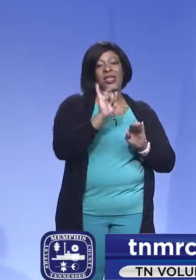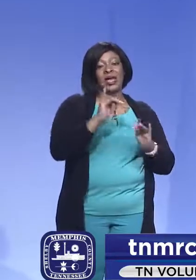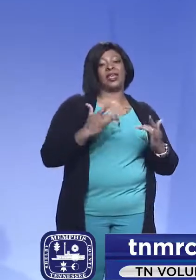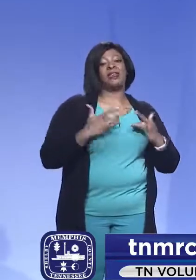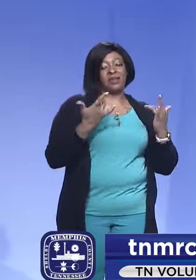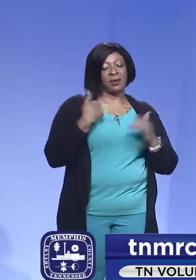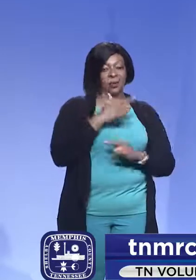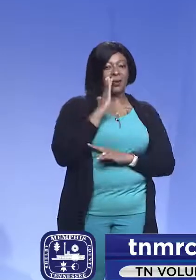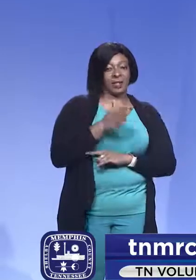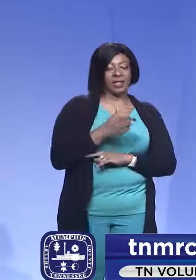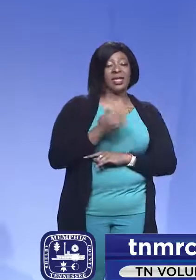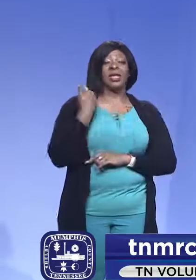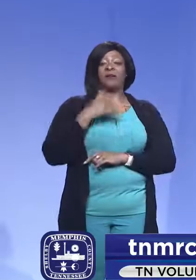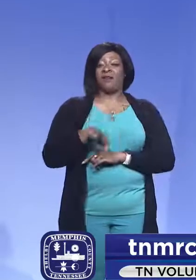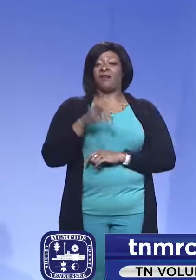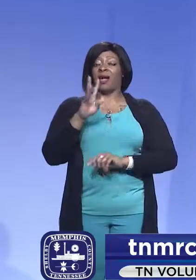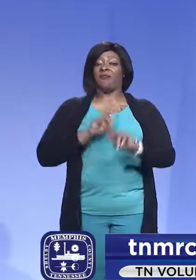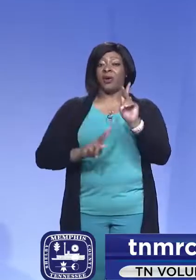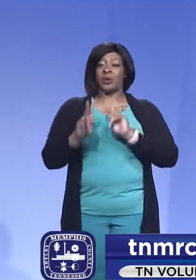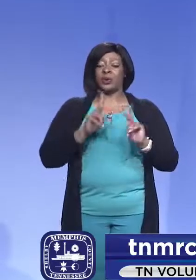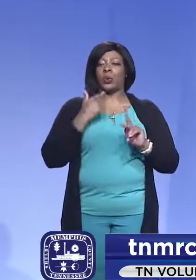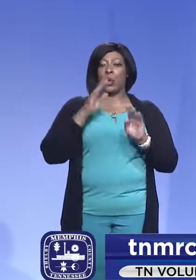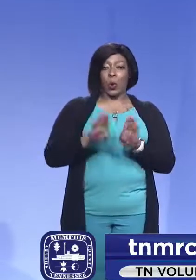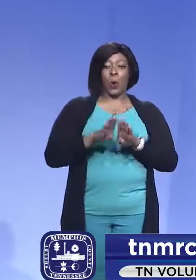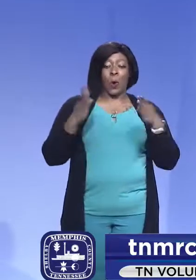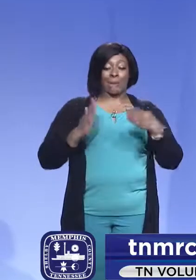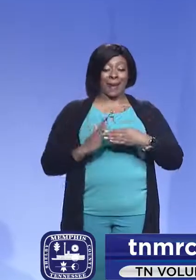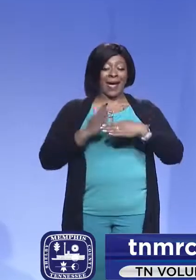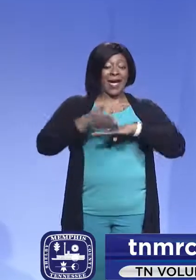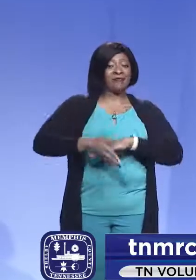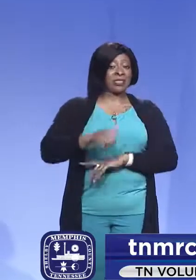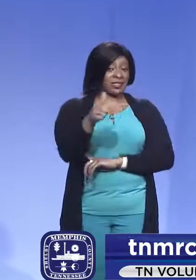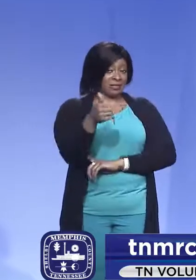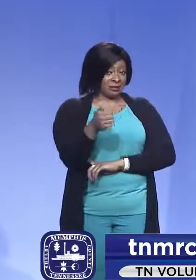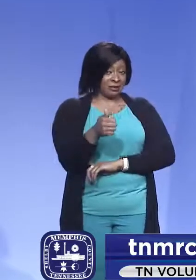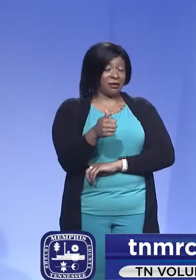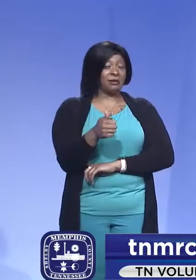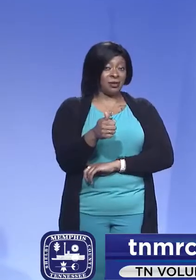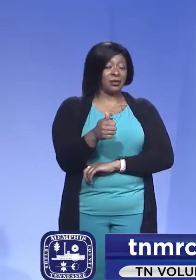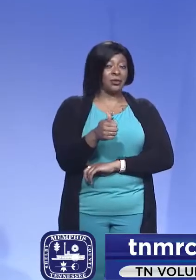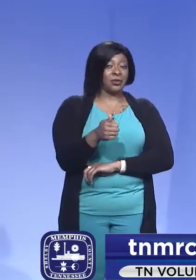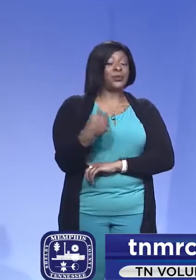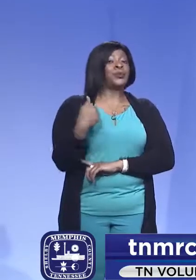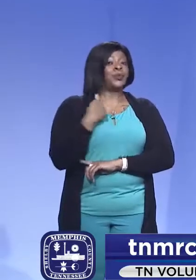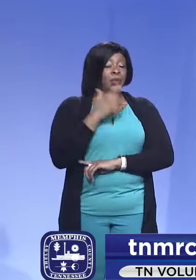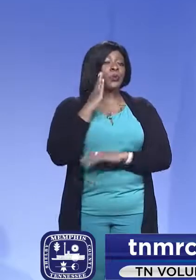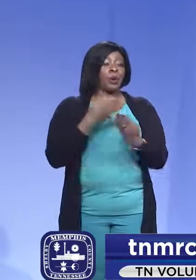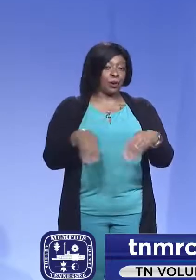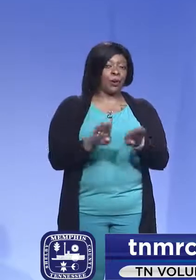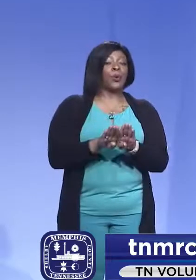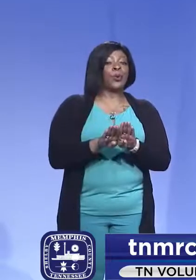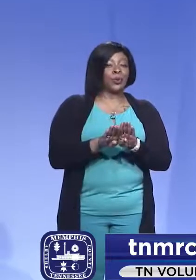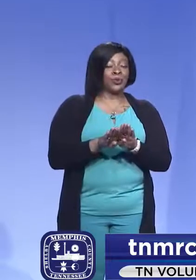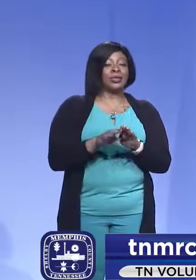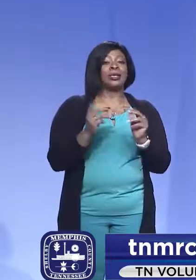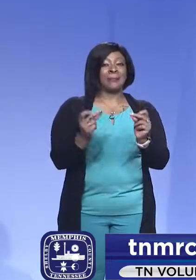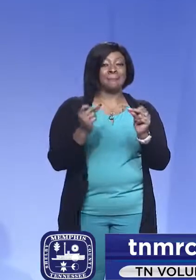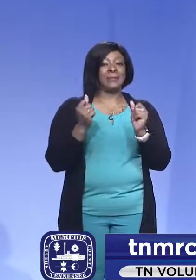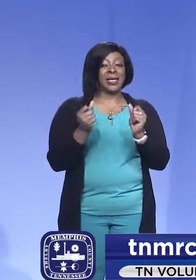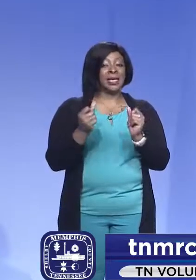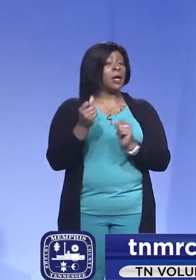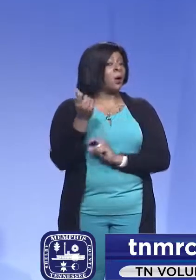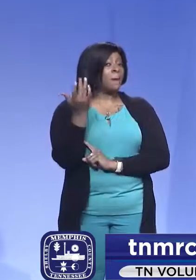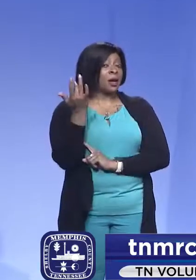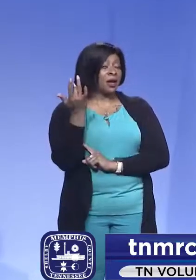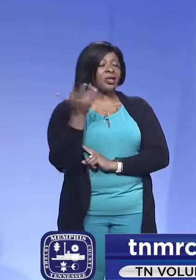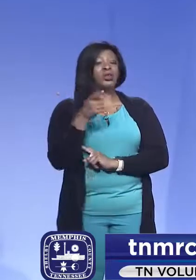event. If we find folk who are open beyond 10 o'clock, we also will close immediately